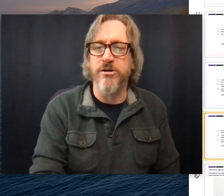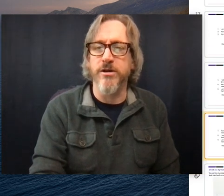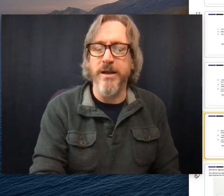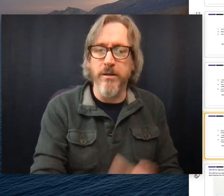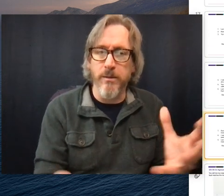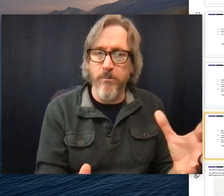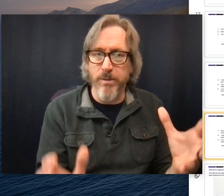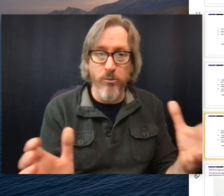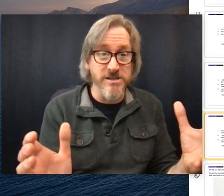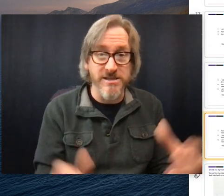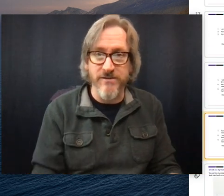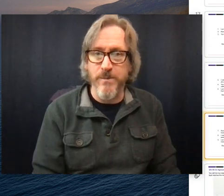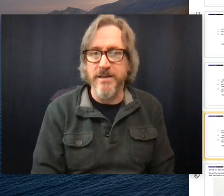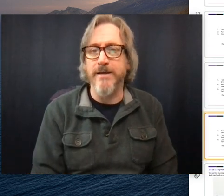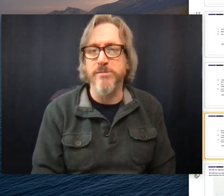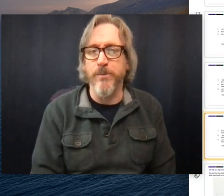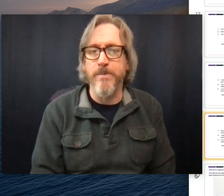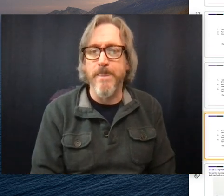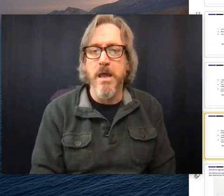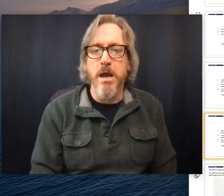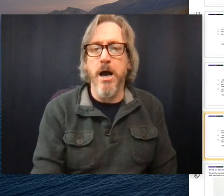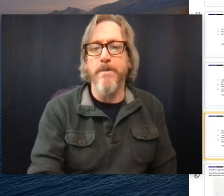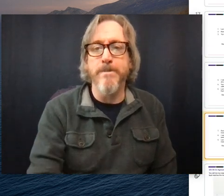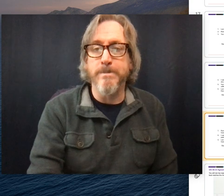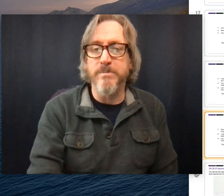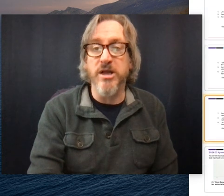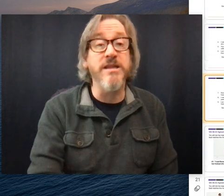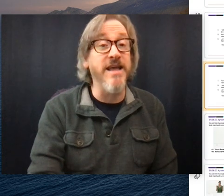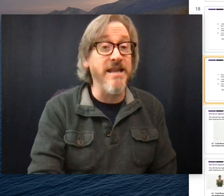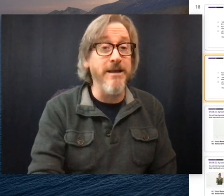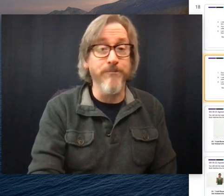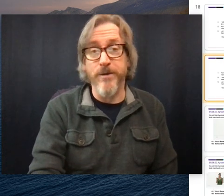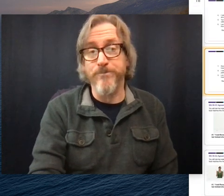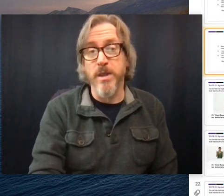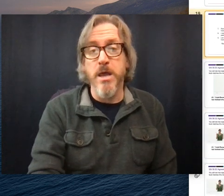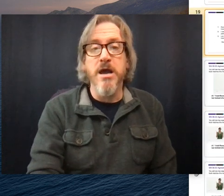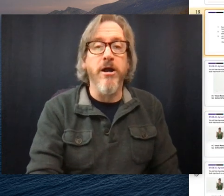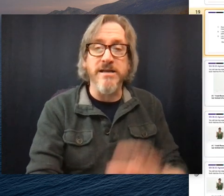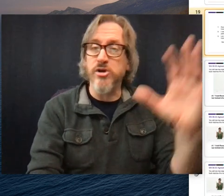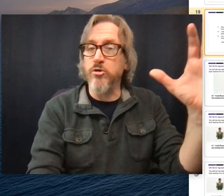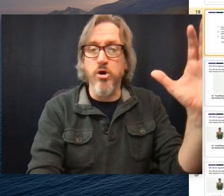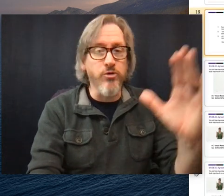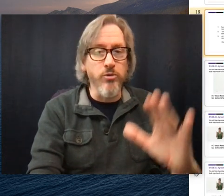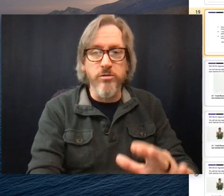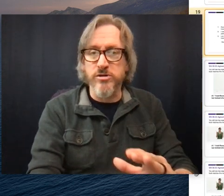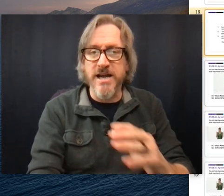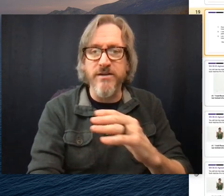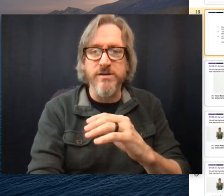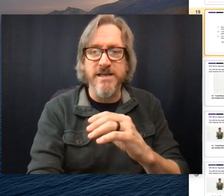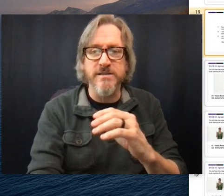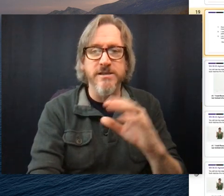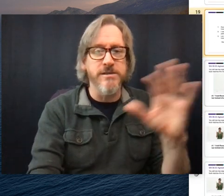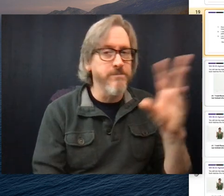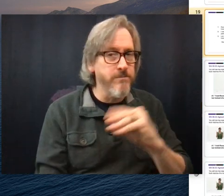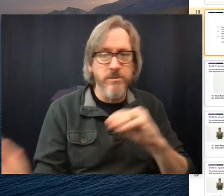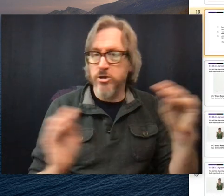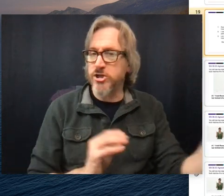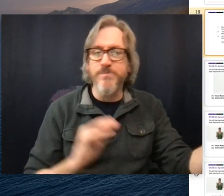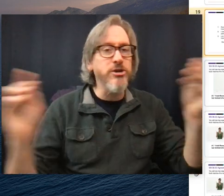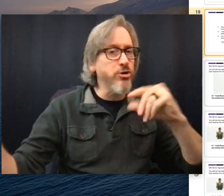we started being more sensitive about that. So luckily they had Lee, right? All right, so go through. There's 9 different